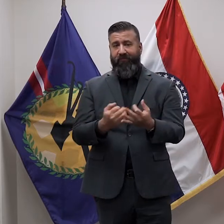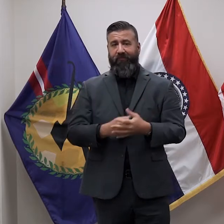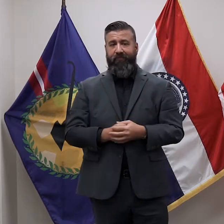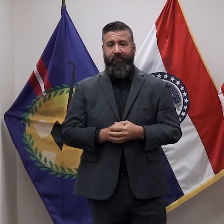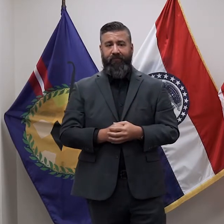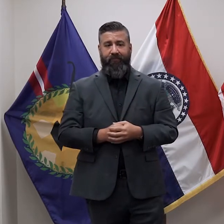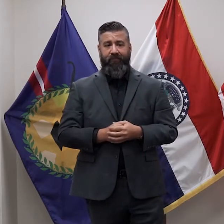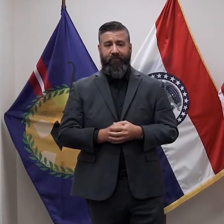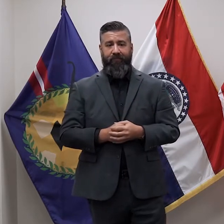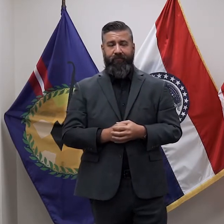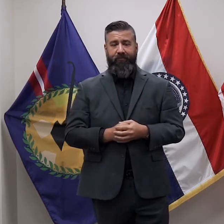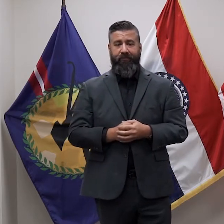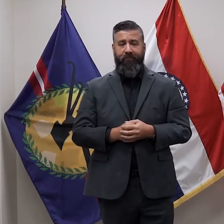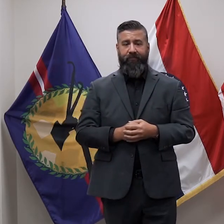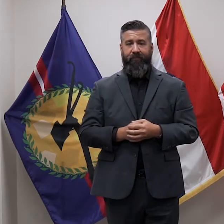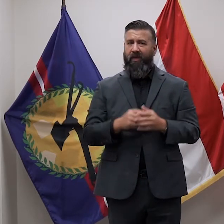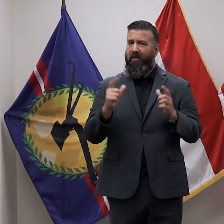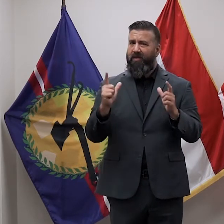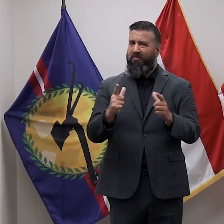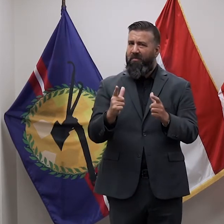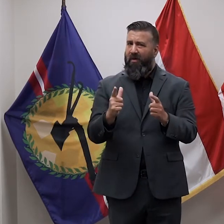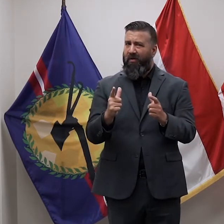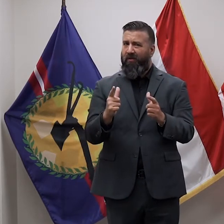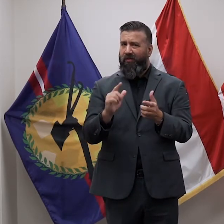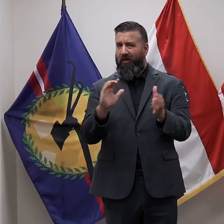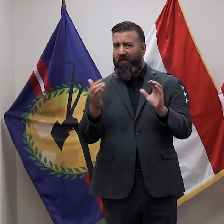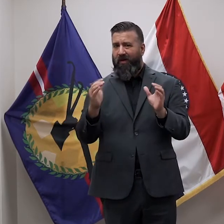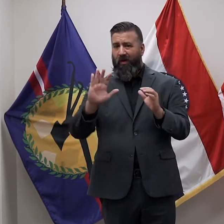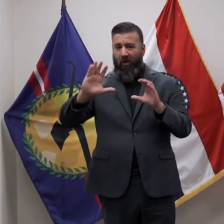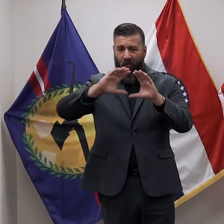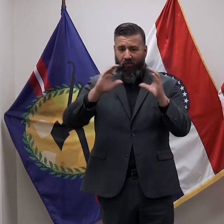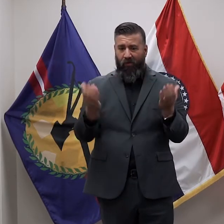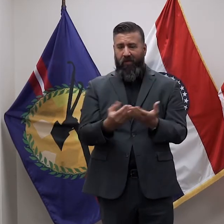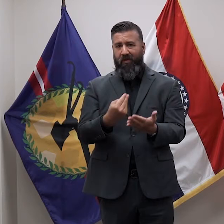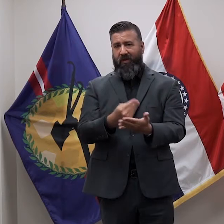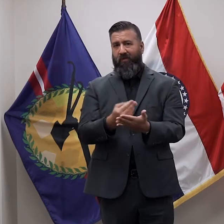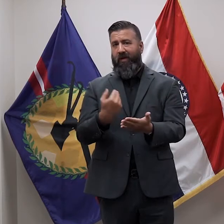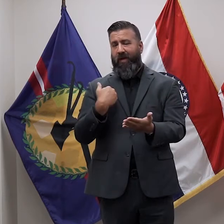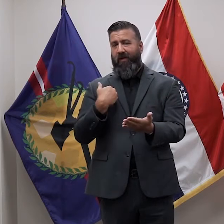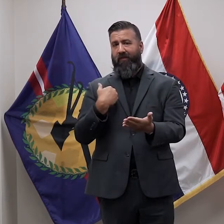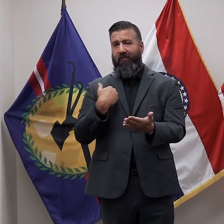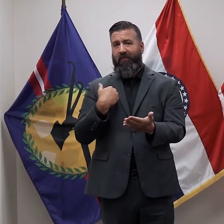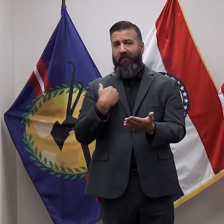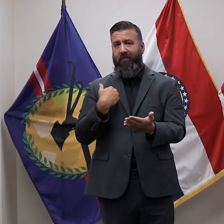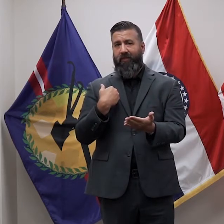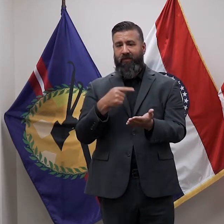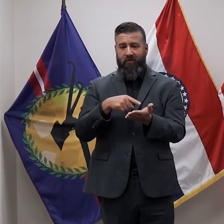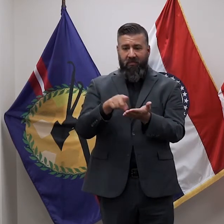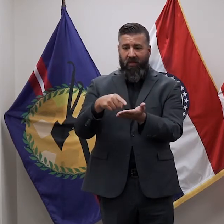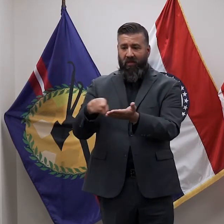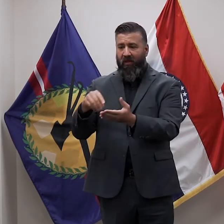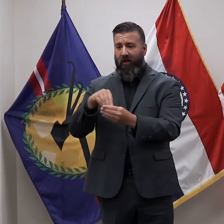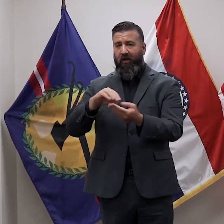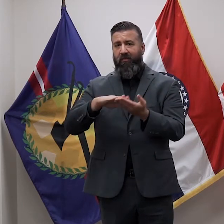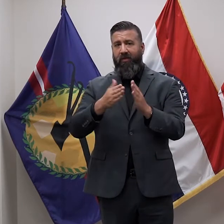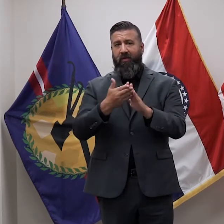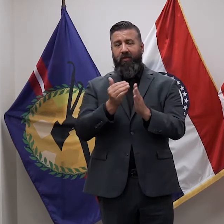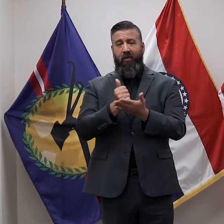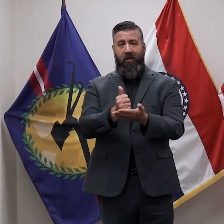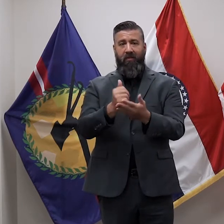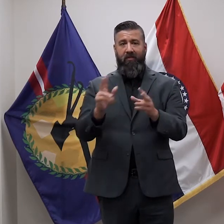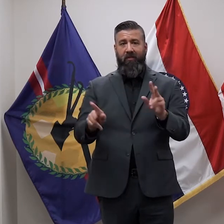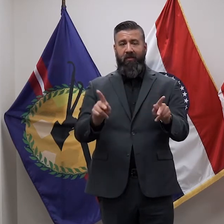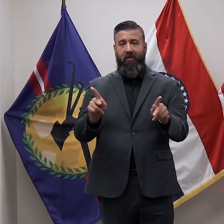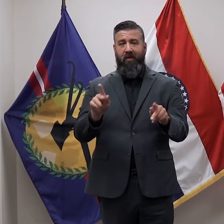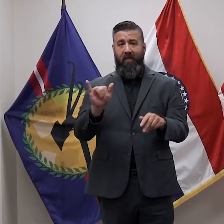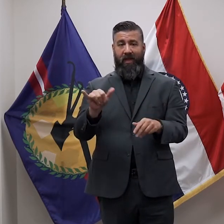It's a small amount of the overall funds that we have to spend in our community to help people,